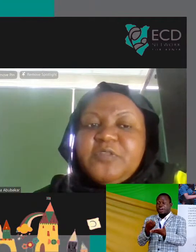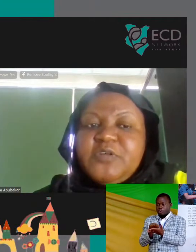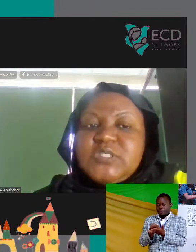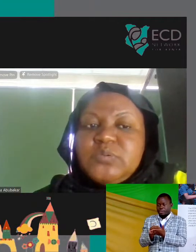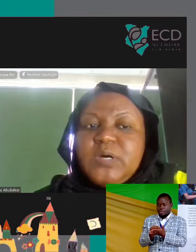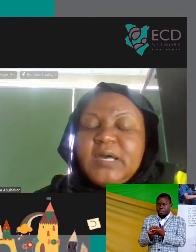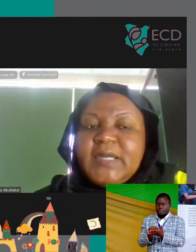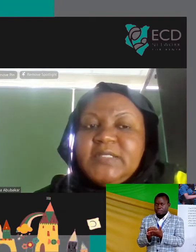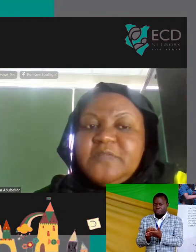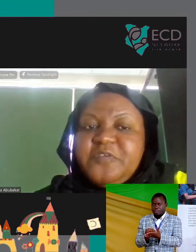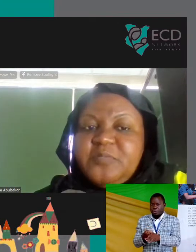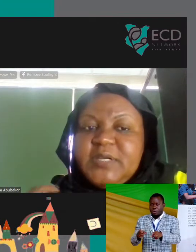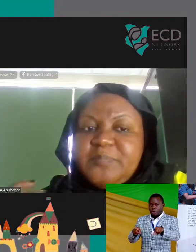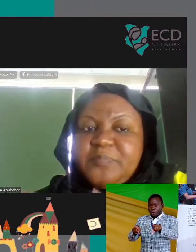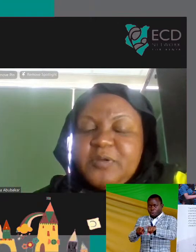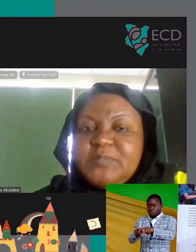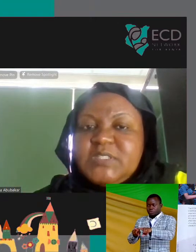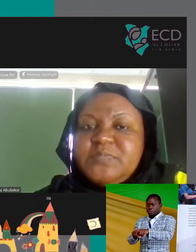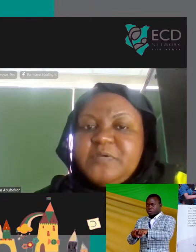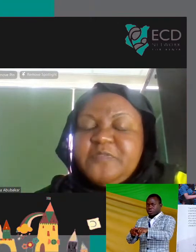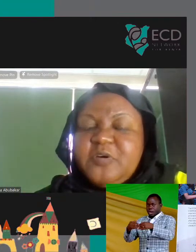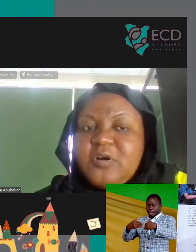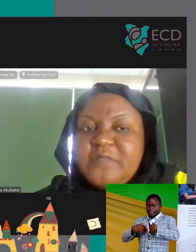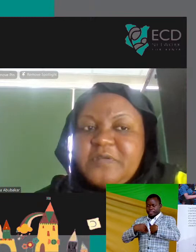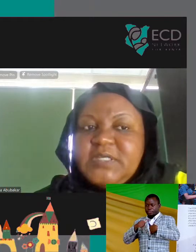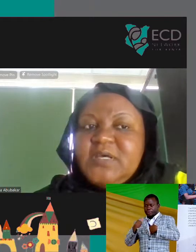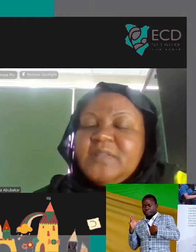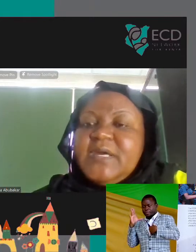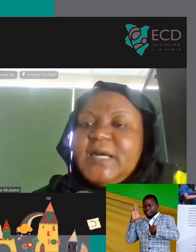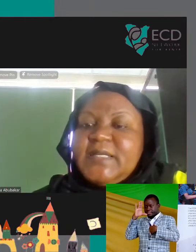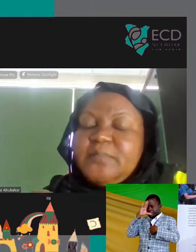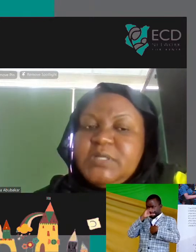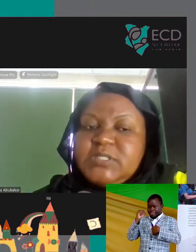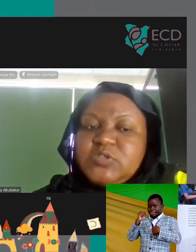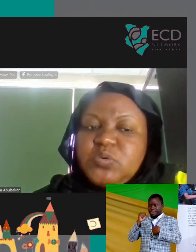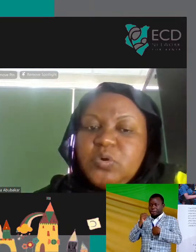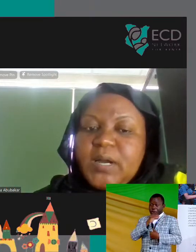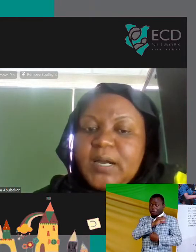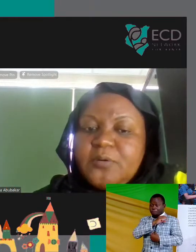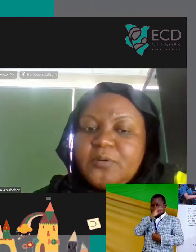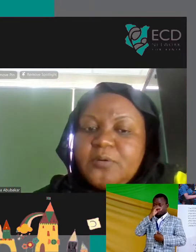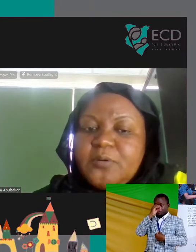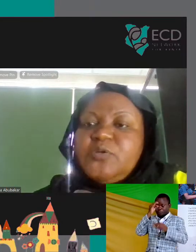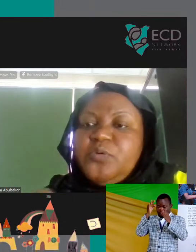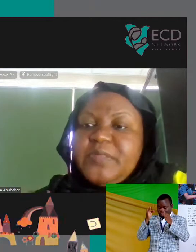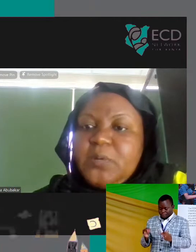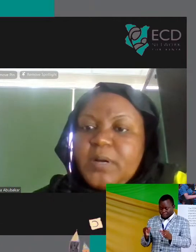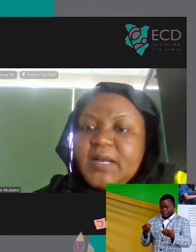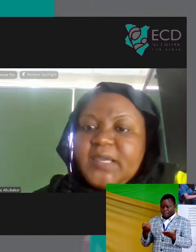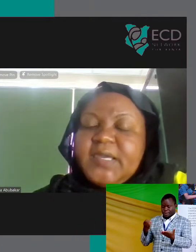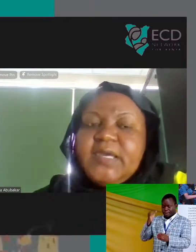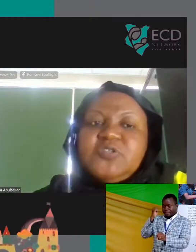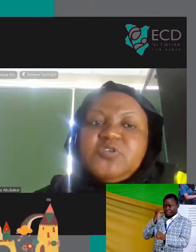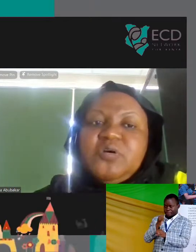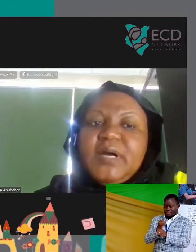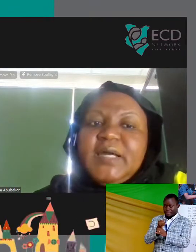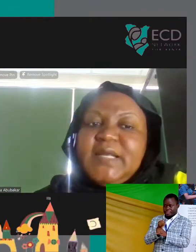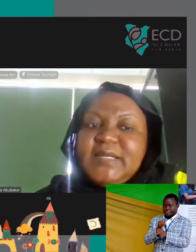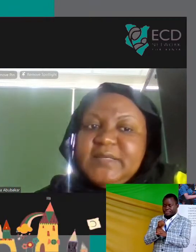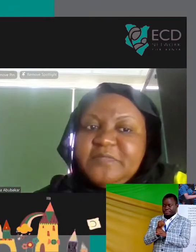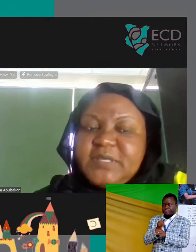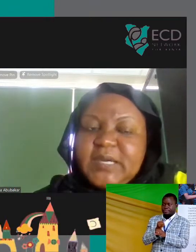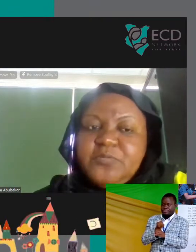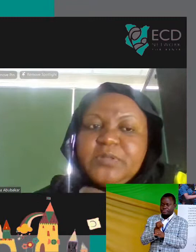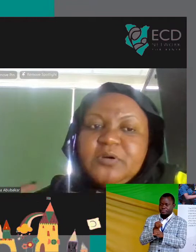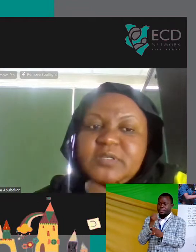But for those who had informal employment before COVID, they had a means to go out, do their work, and earn